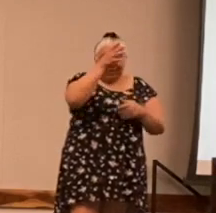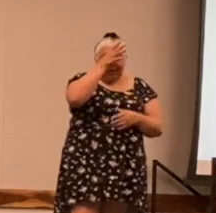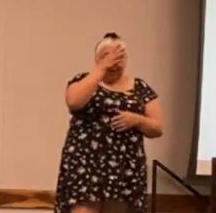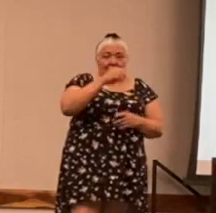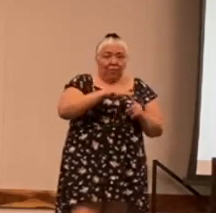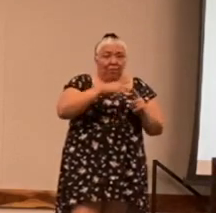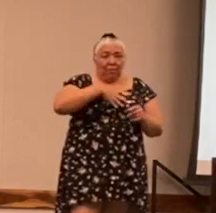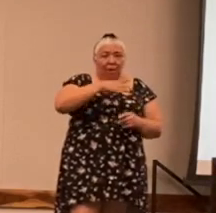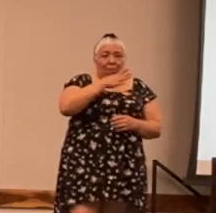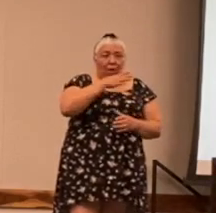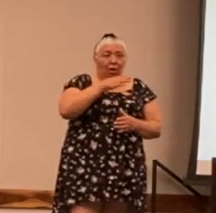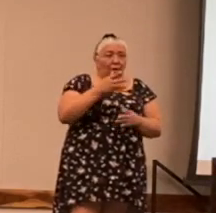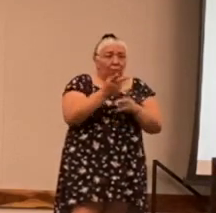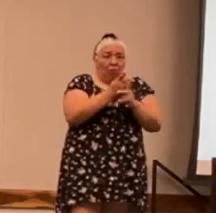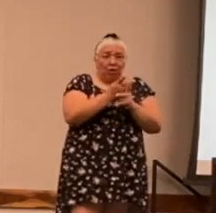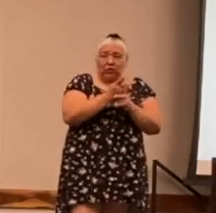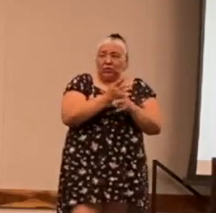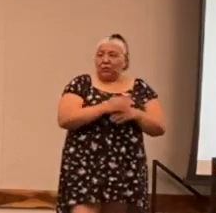mom watched them, and so,